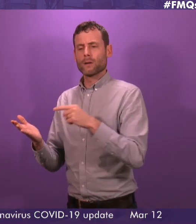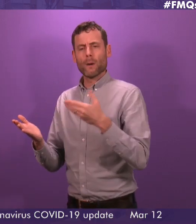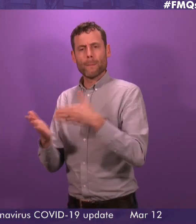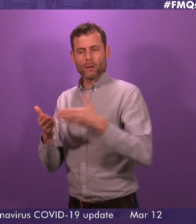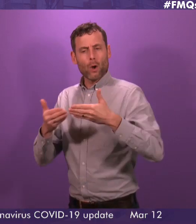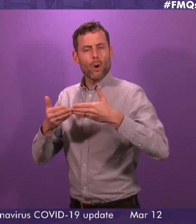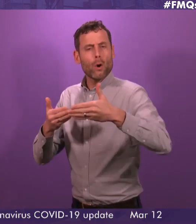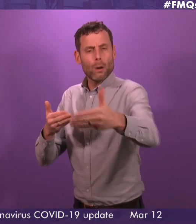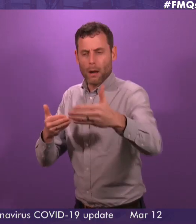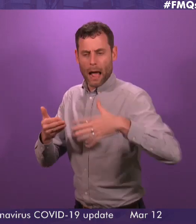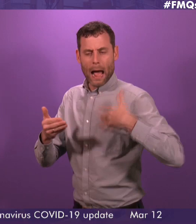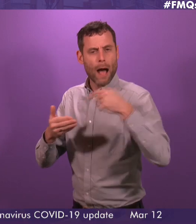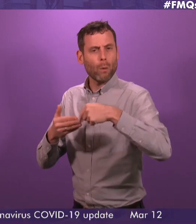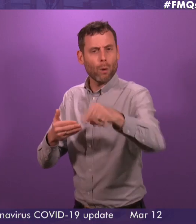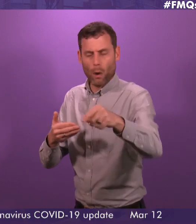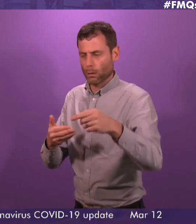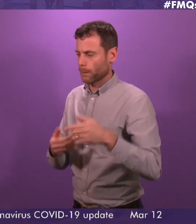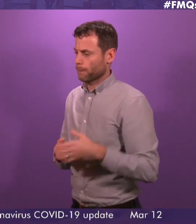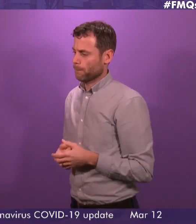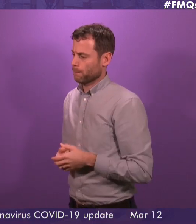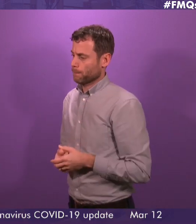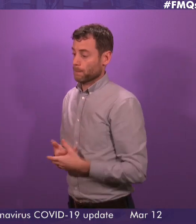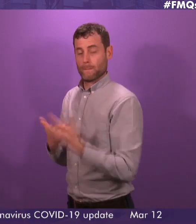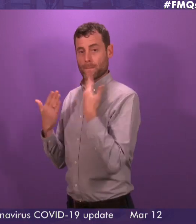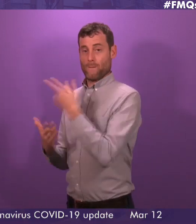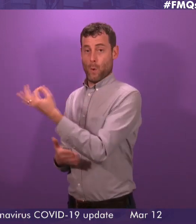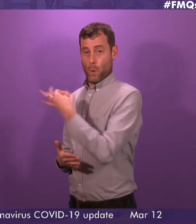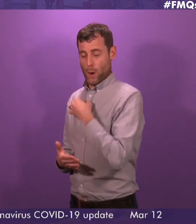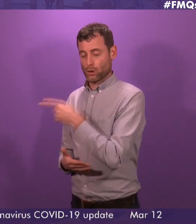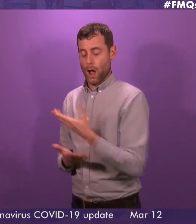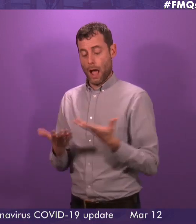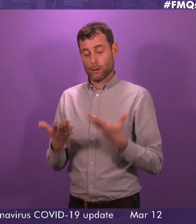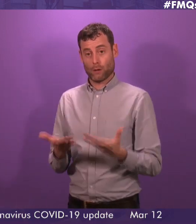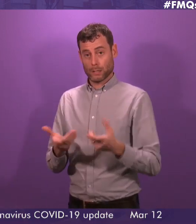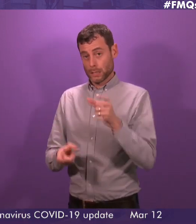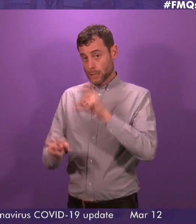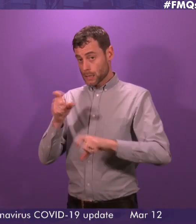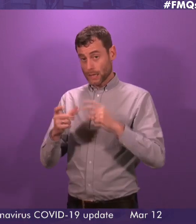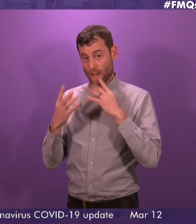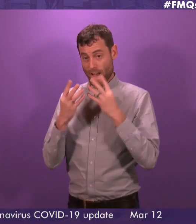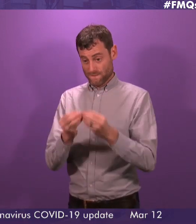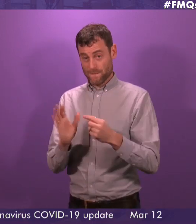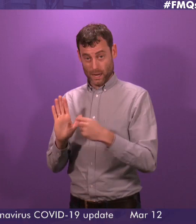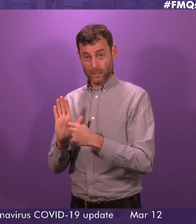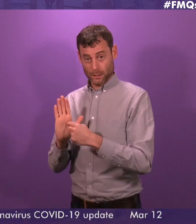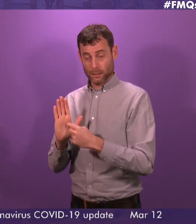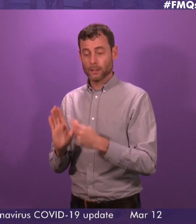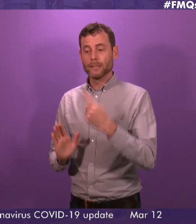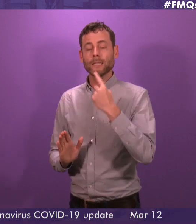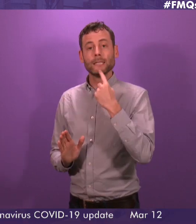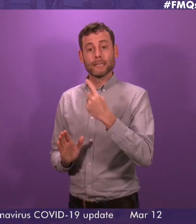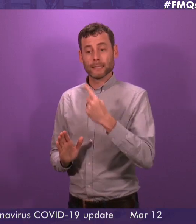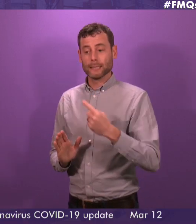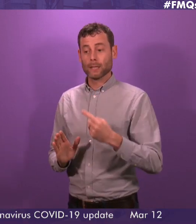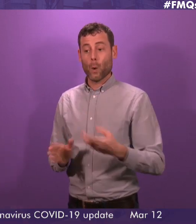Cabinet Secretary. I'm grateful to Ms Harper for that question. The current scientific advice is that should we take a